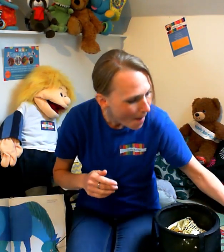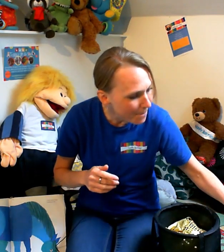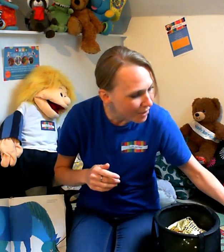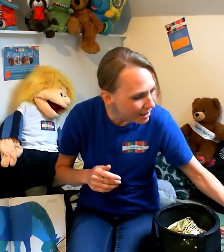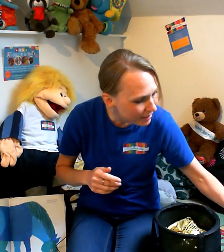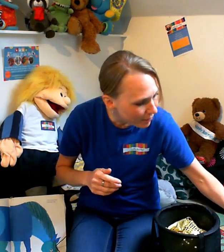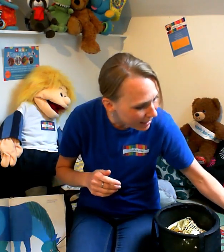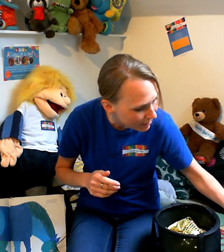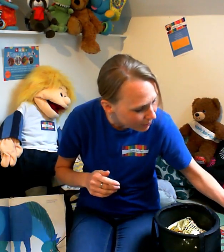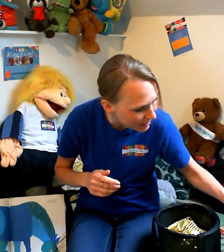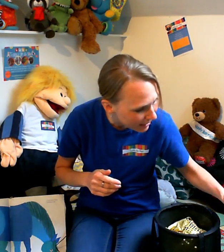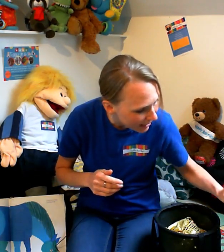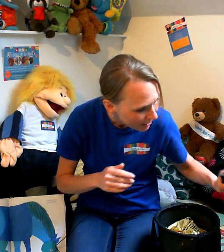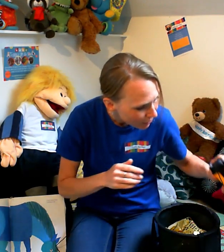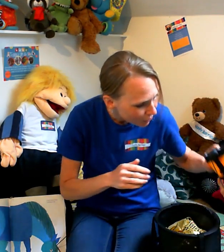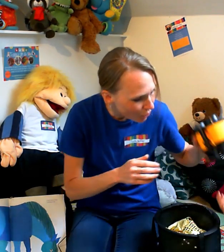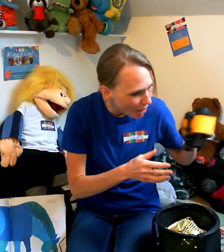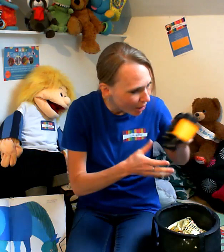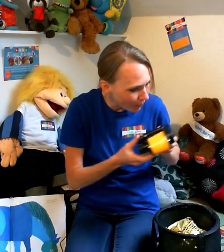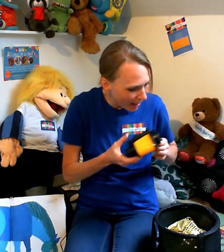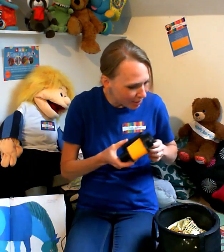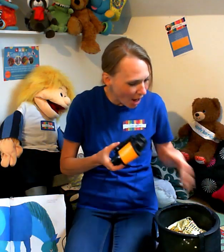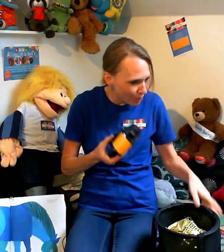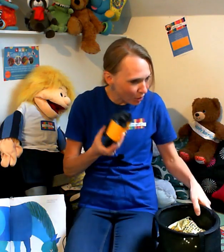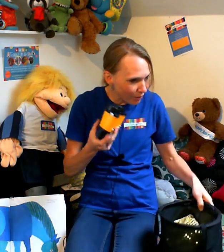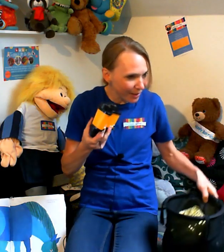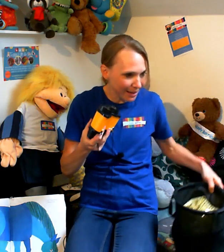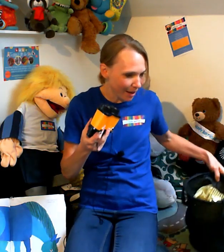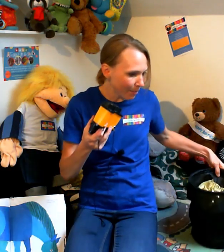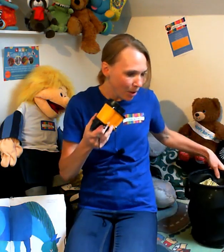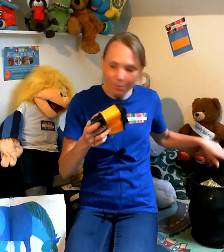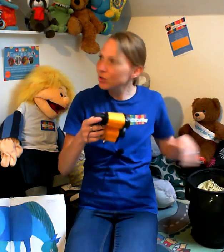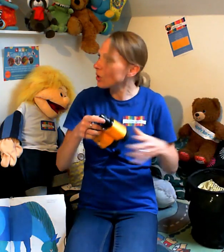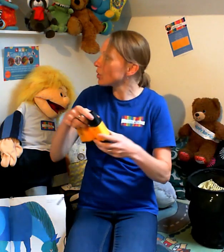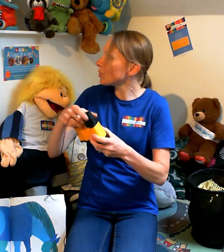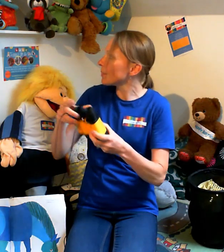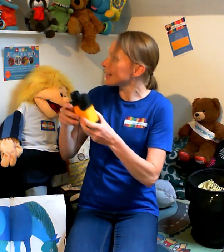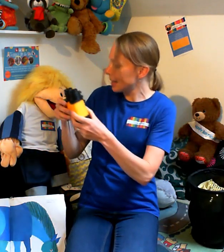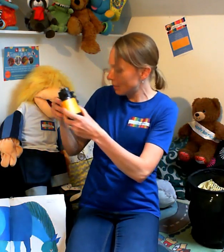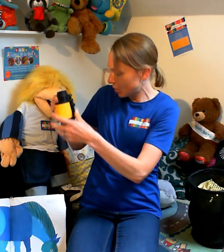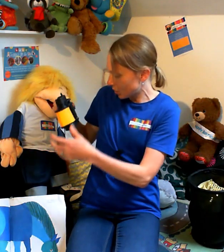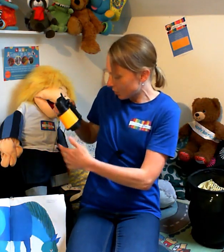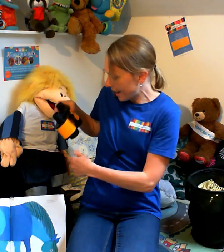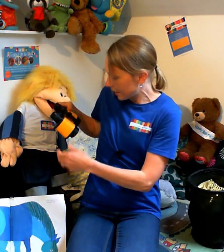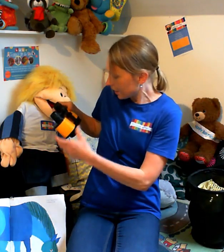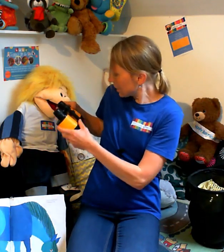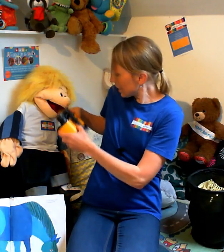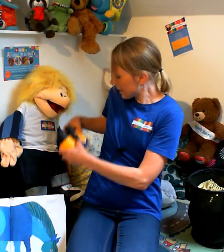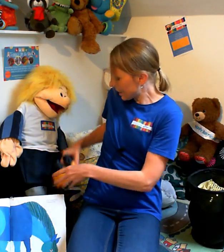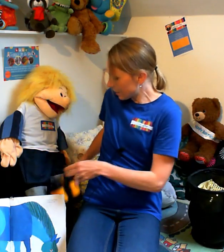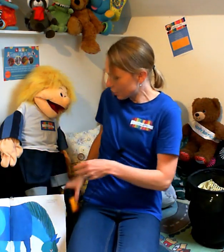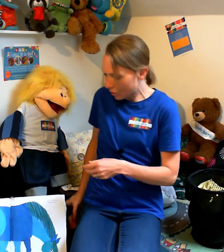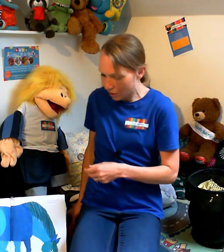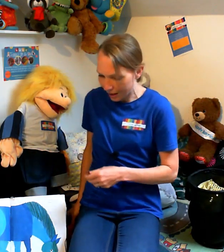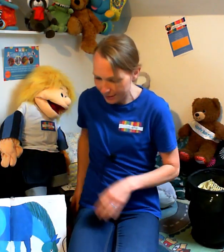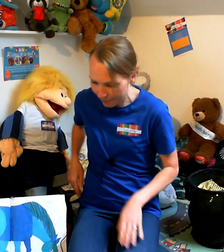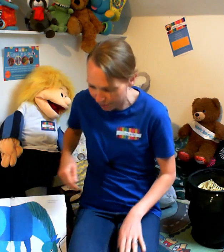bring this over here, sweetie. So, I know you're loving them, but so you can do a bit of signing with us as well. Let's let Todd look after them for a